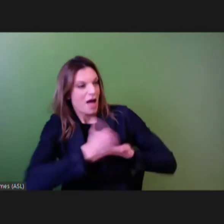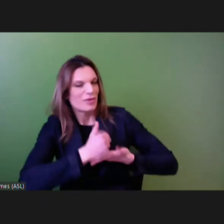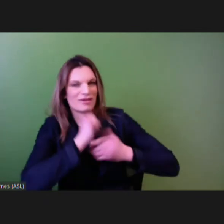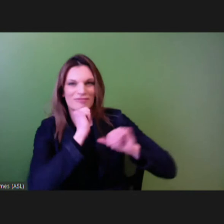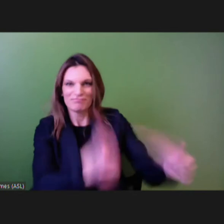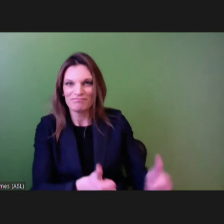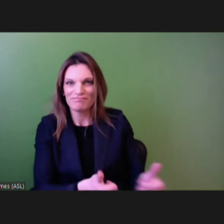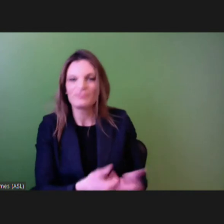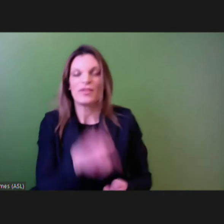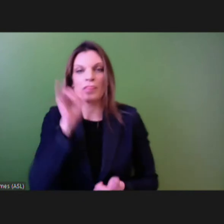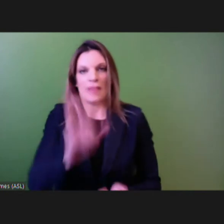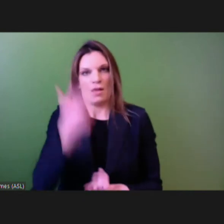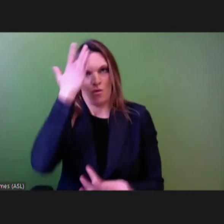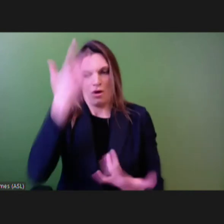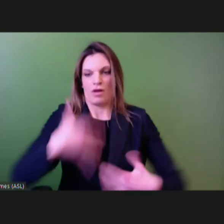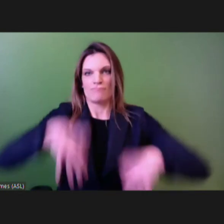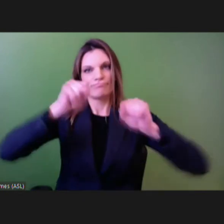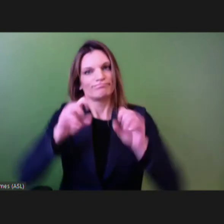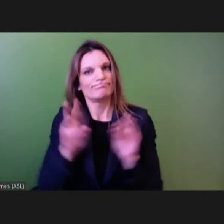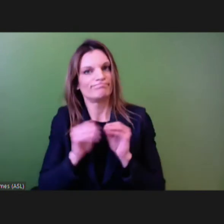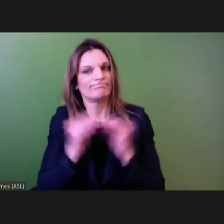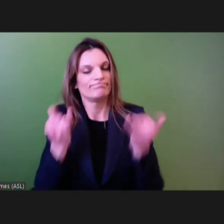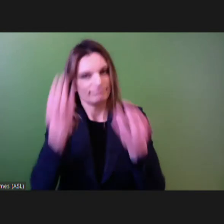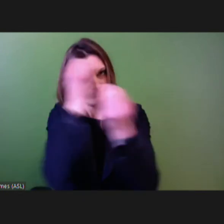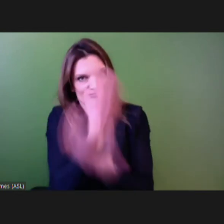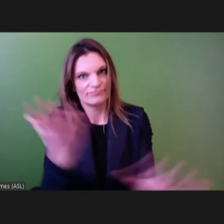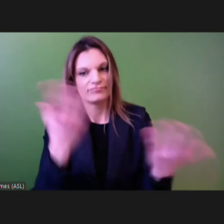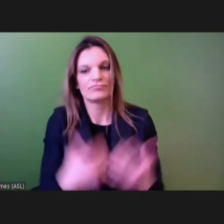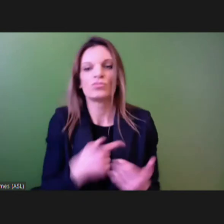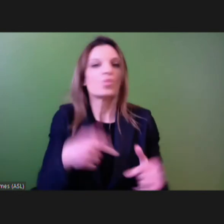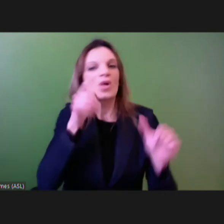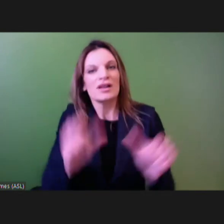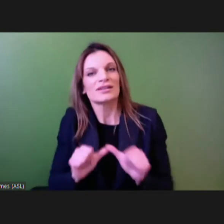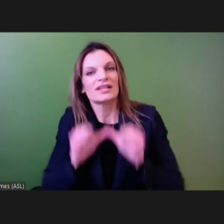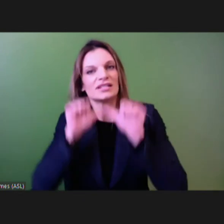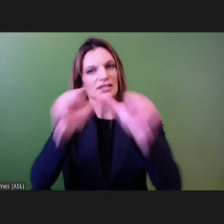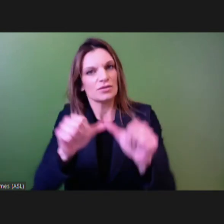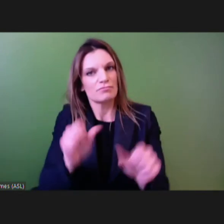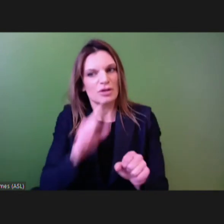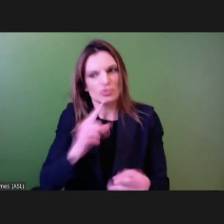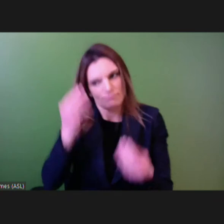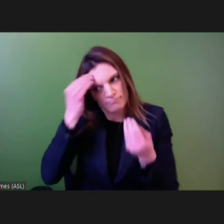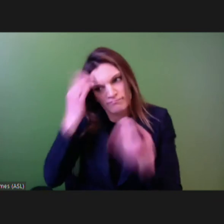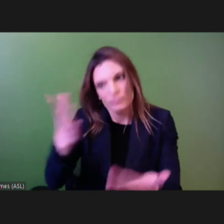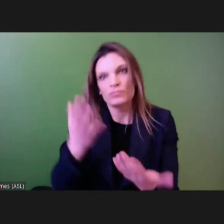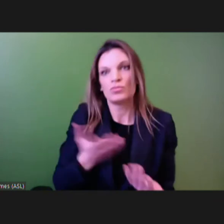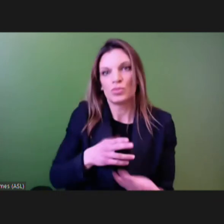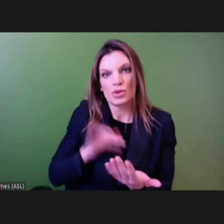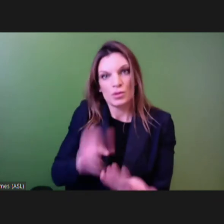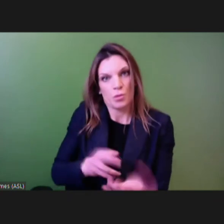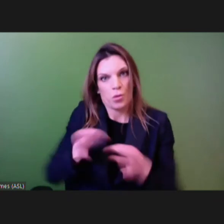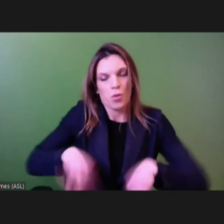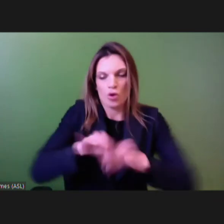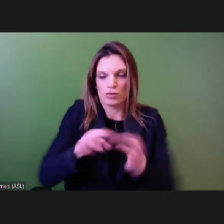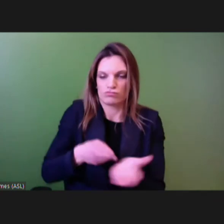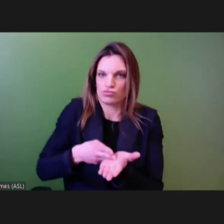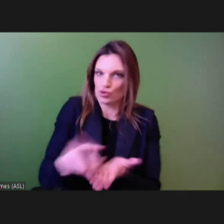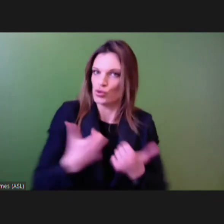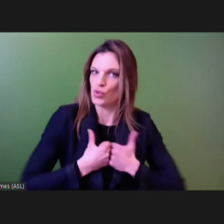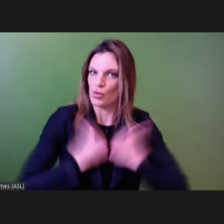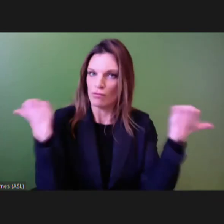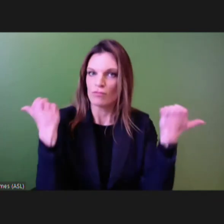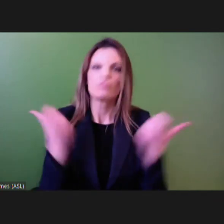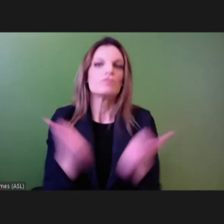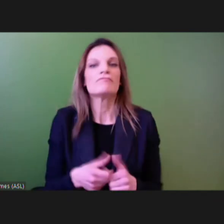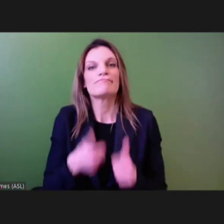That's our purpose here today, and we'll continue to move forward in affirming that truth in various ways as we need to, based